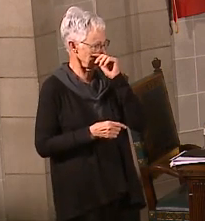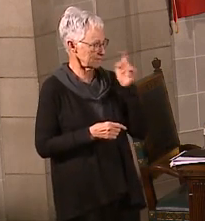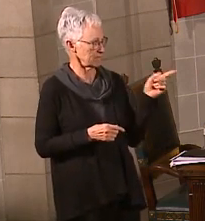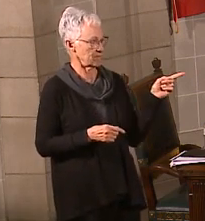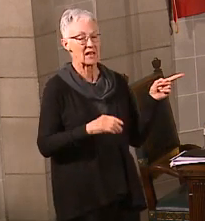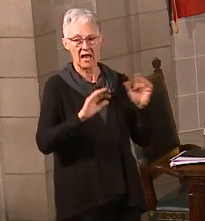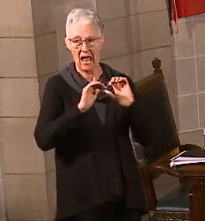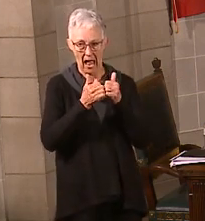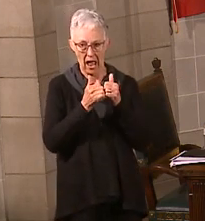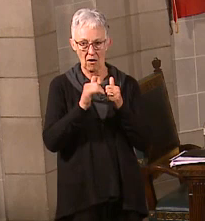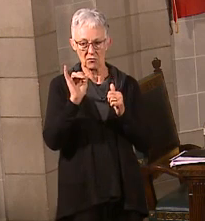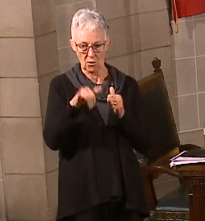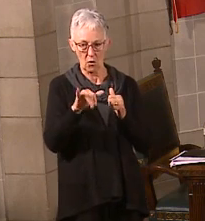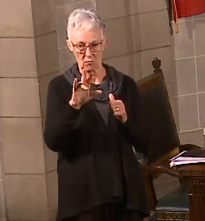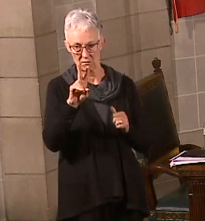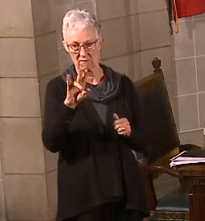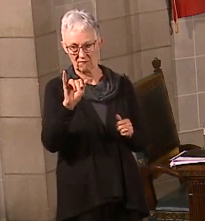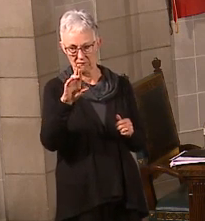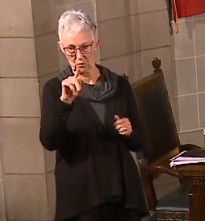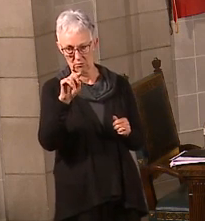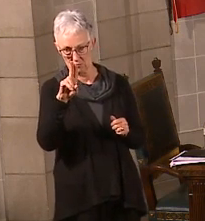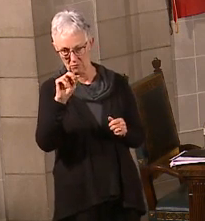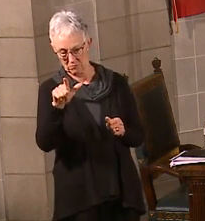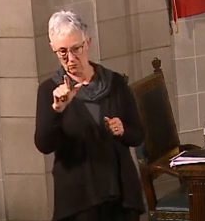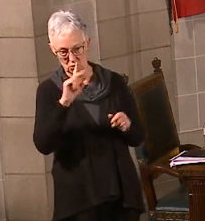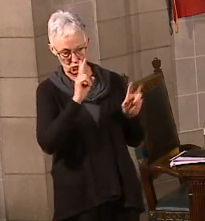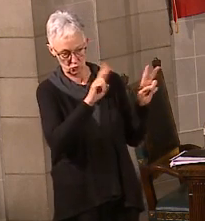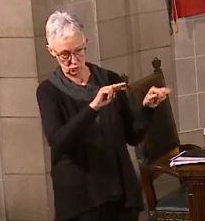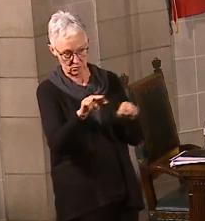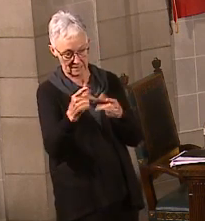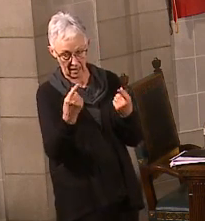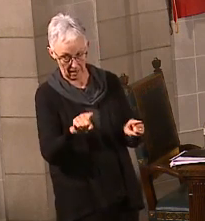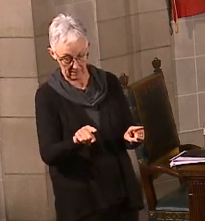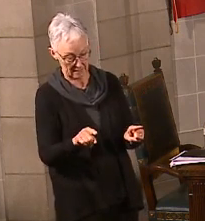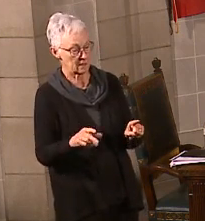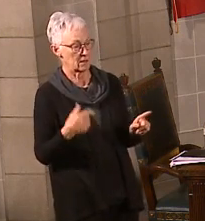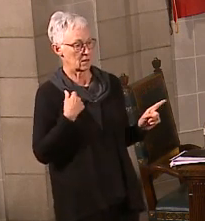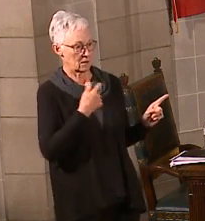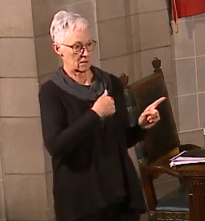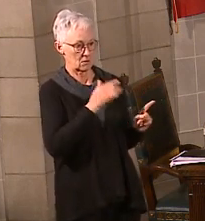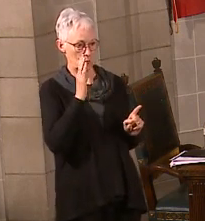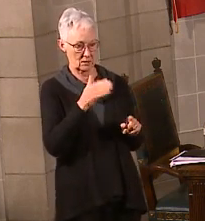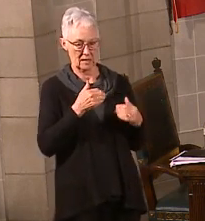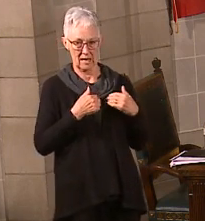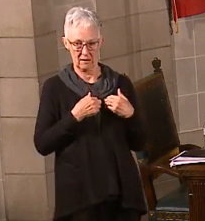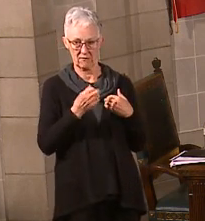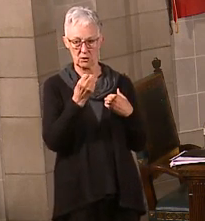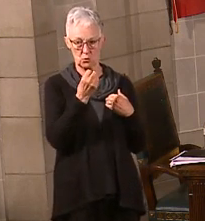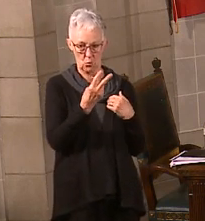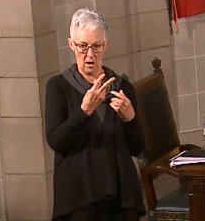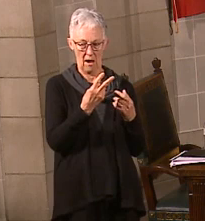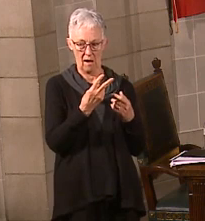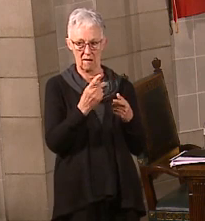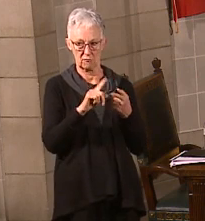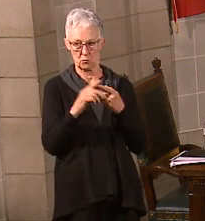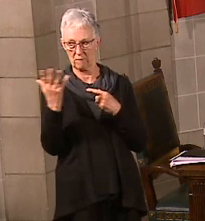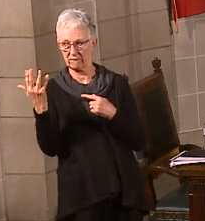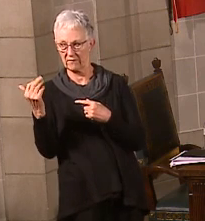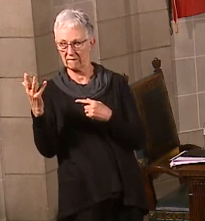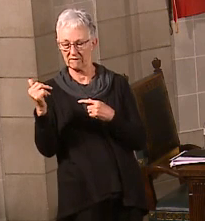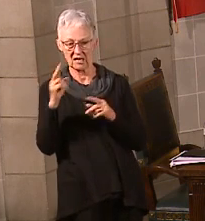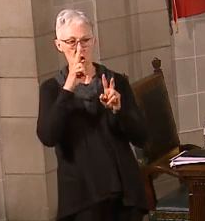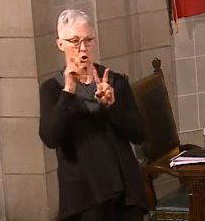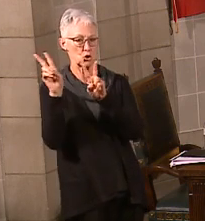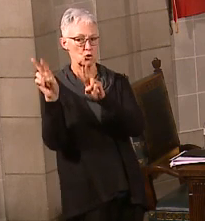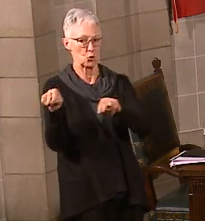How's the virtual tours going to be working regarding teachers, numbers of students? We will do 12 to 15 virtual tours weekly. Okay,